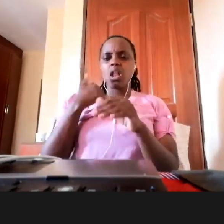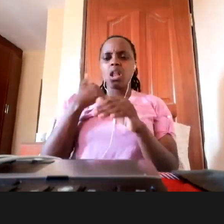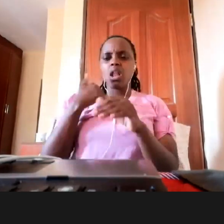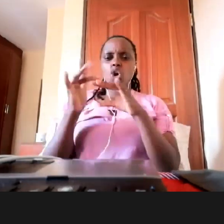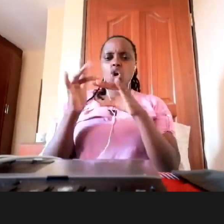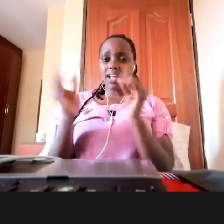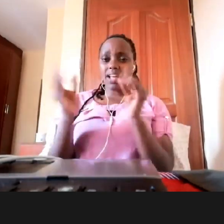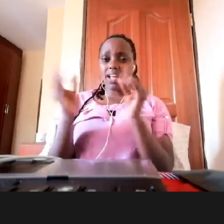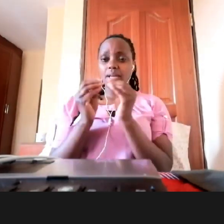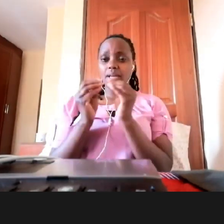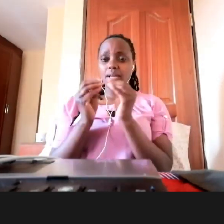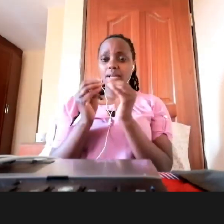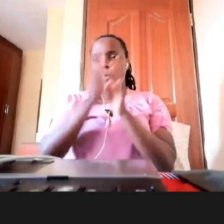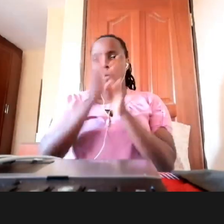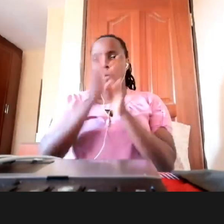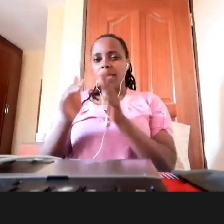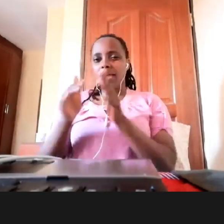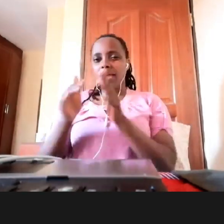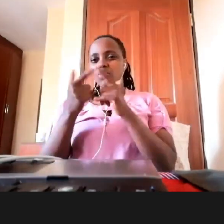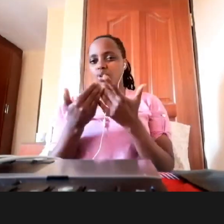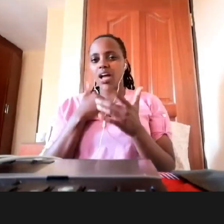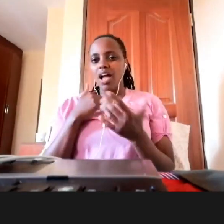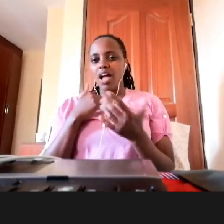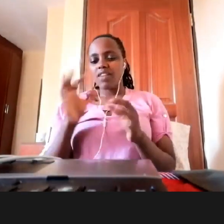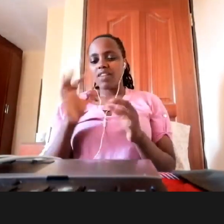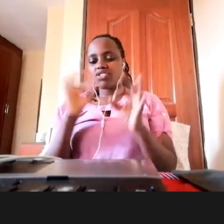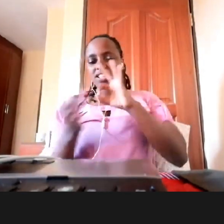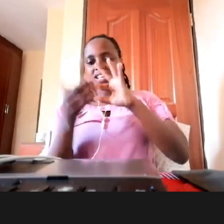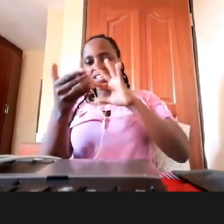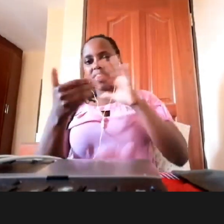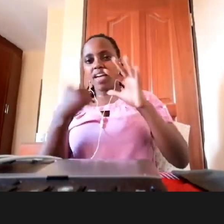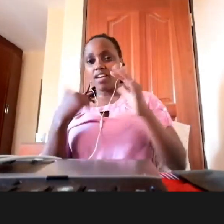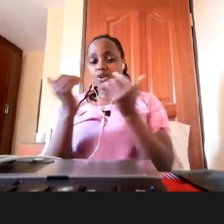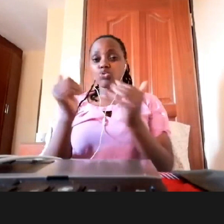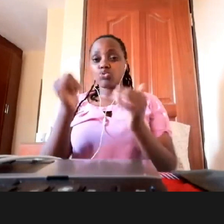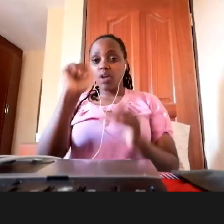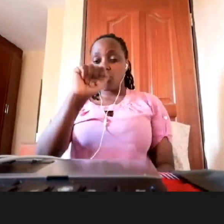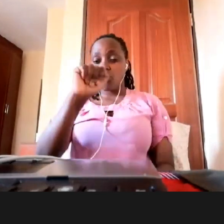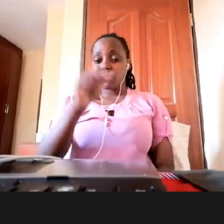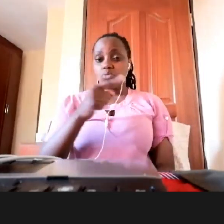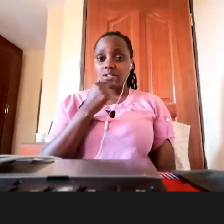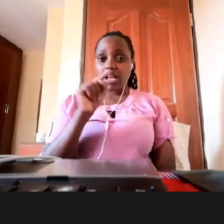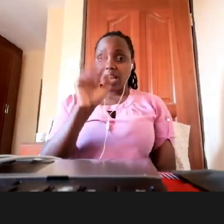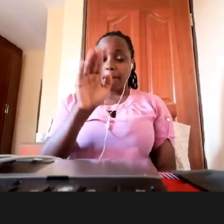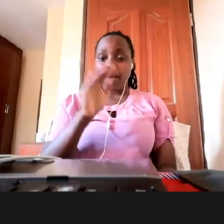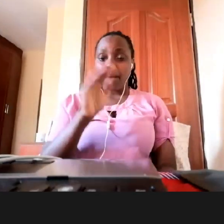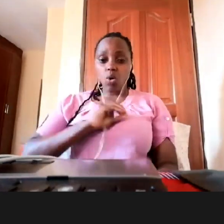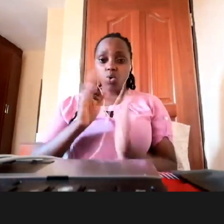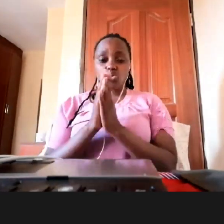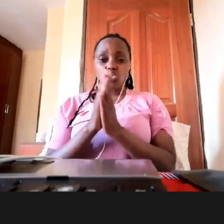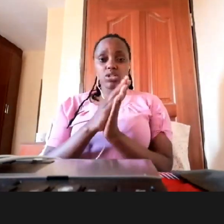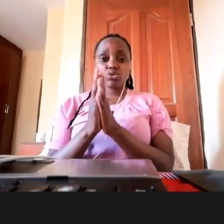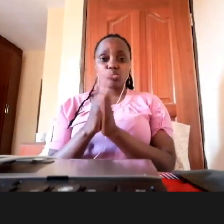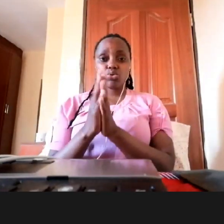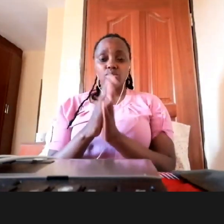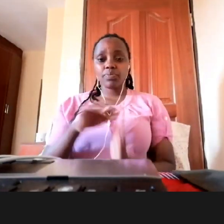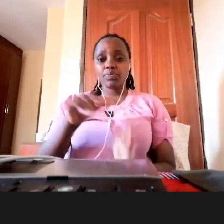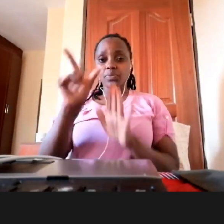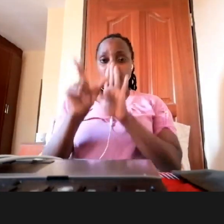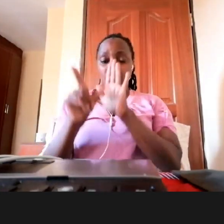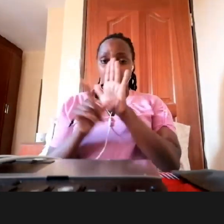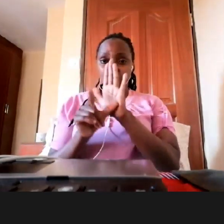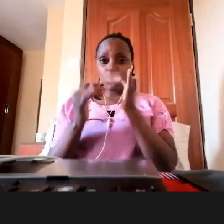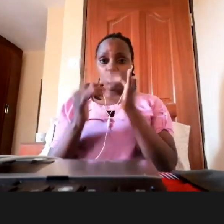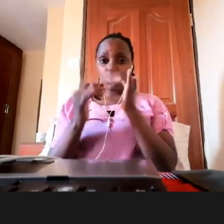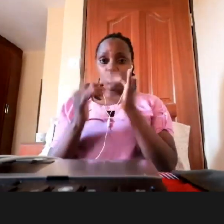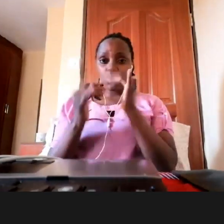arranged, and translators there so that the children would actually give their own story. And the lessons, now I'm going to the